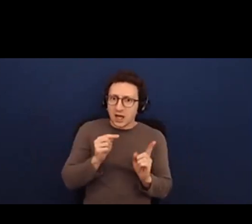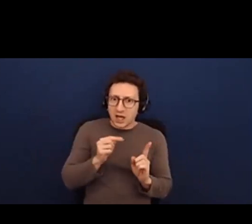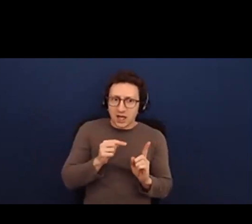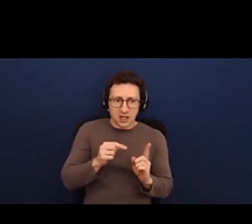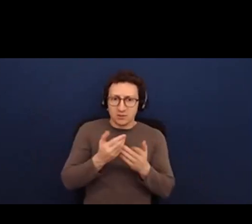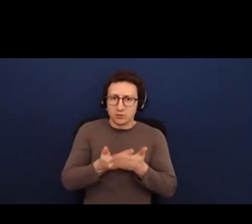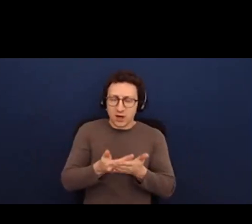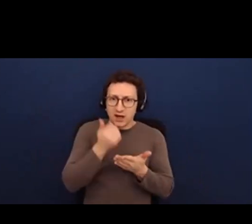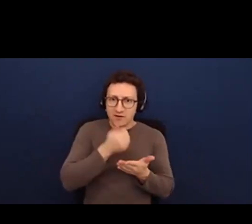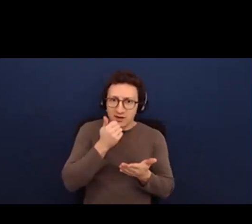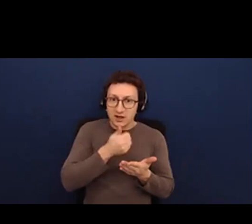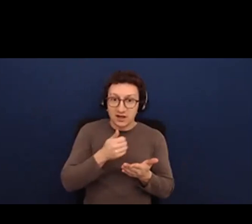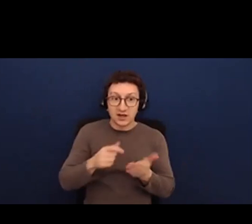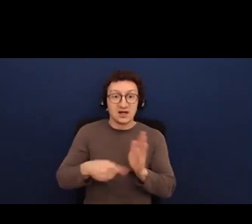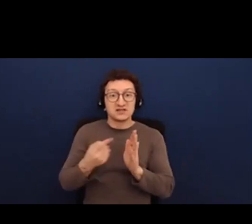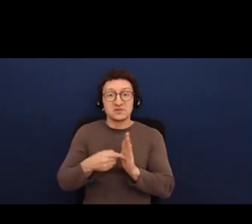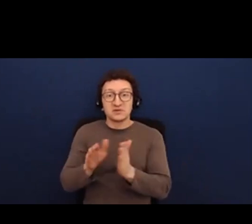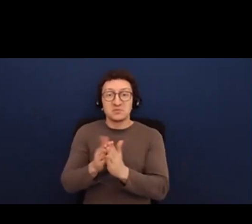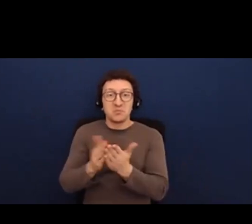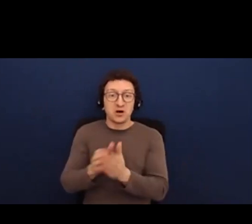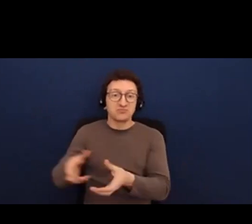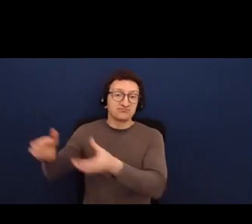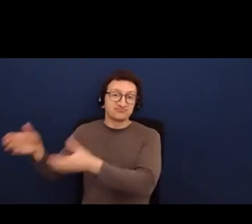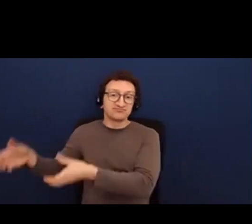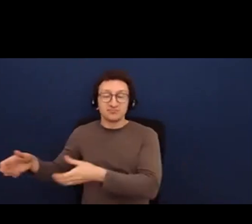his tallis and tefillin and daven from Echad Ha'am.